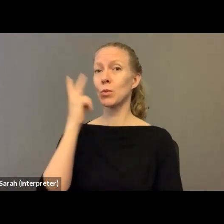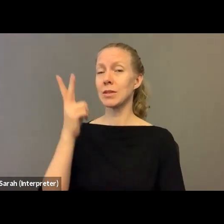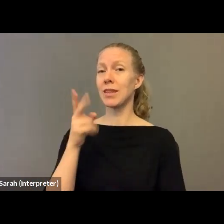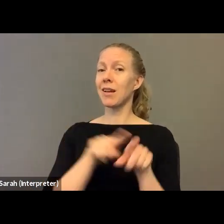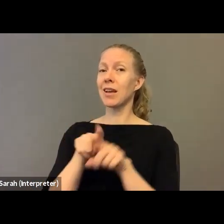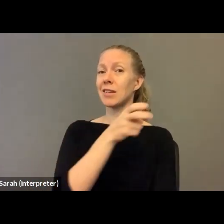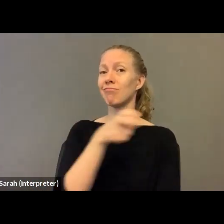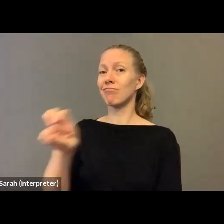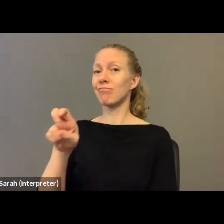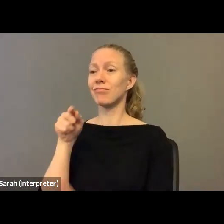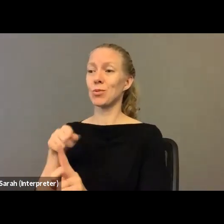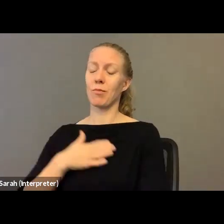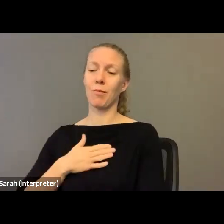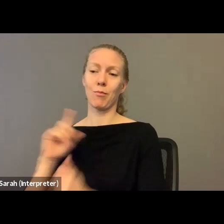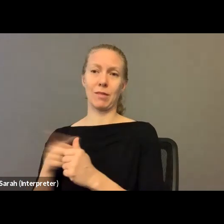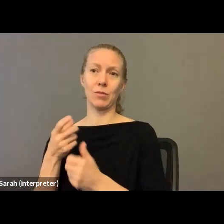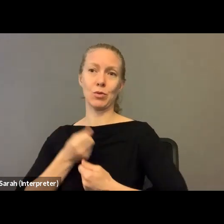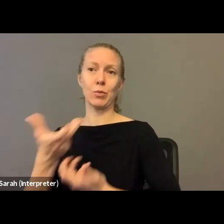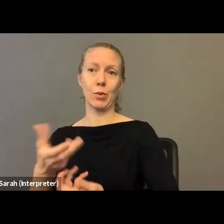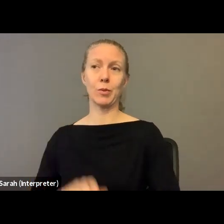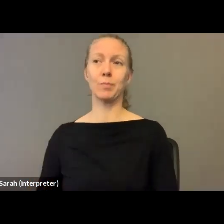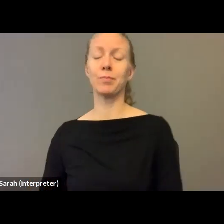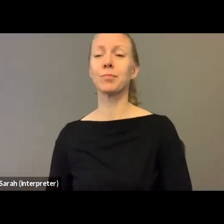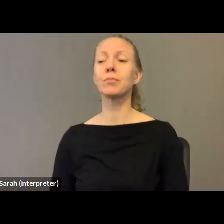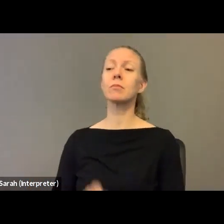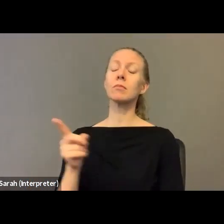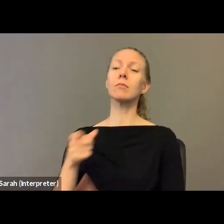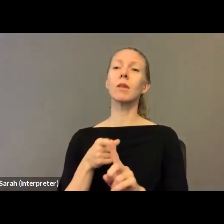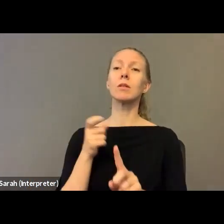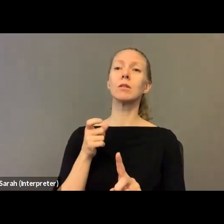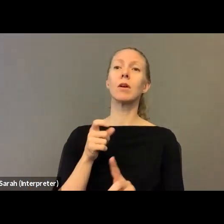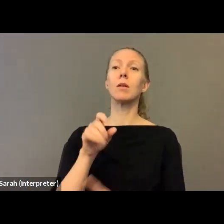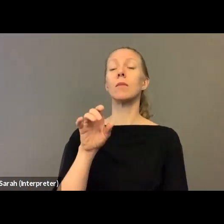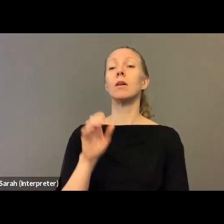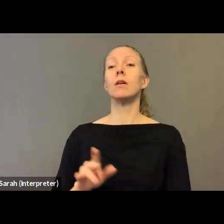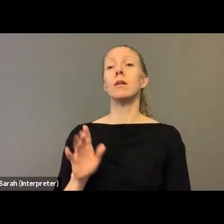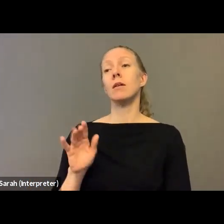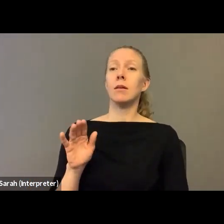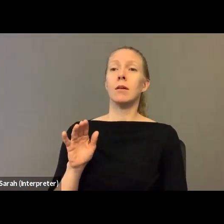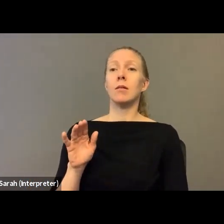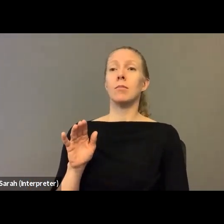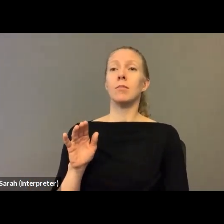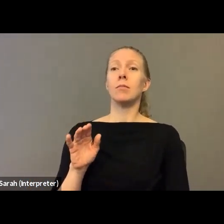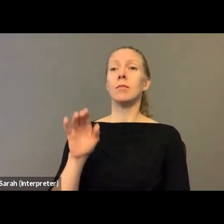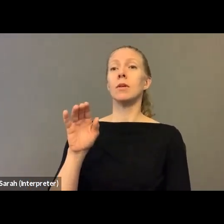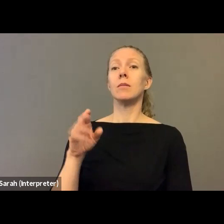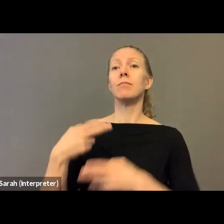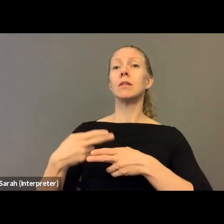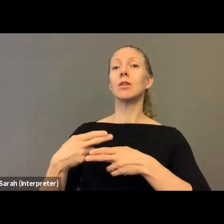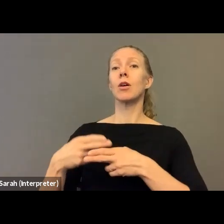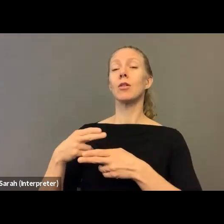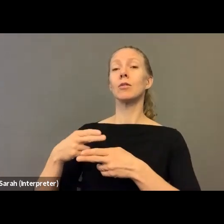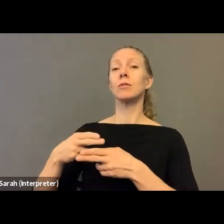poem. This is from a street in Bronzeville. This is called Kitchenette